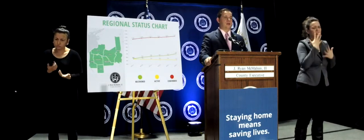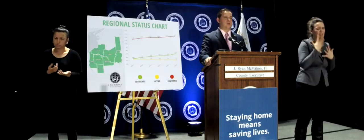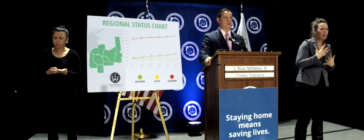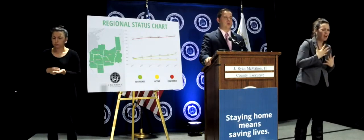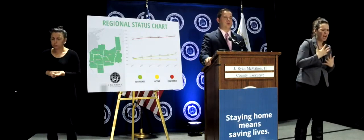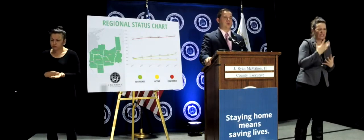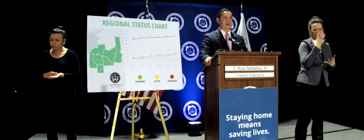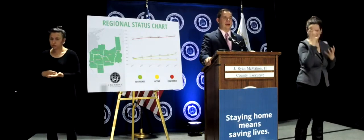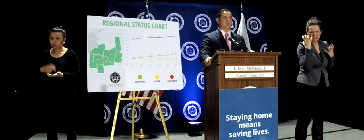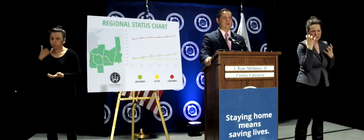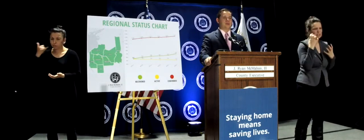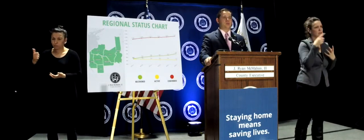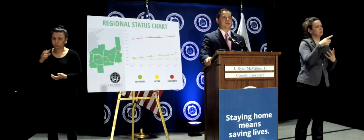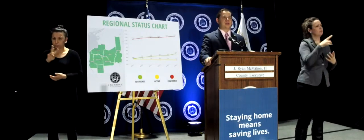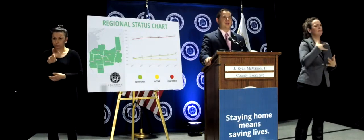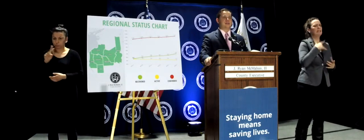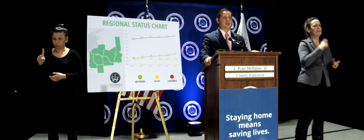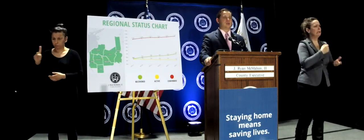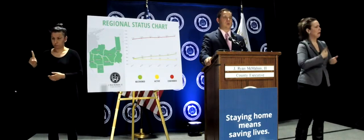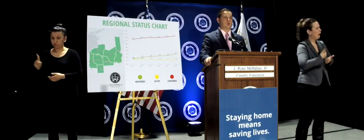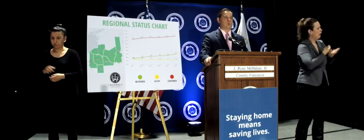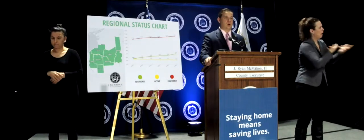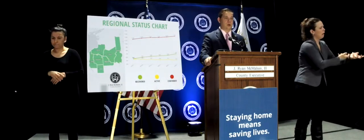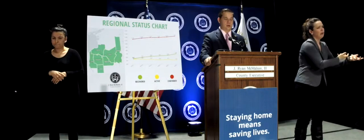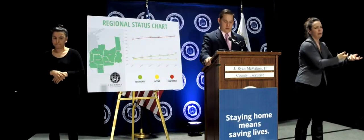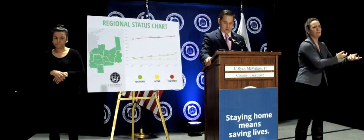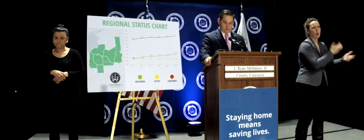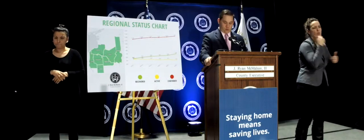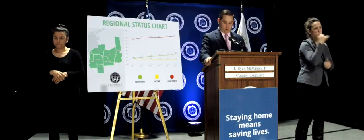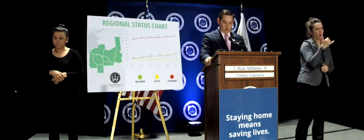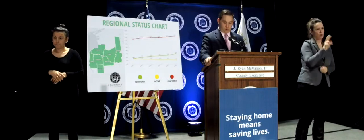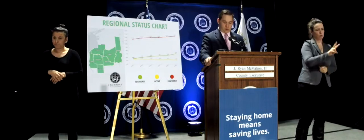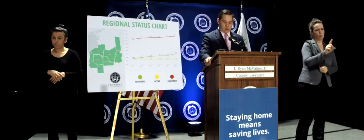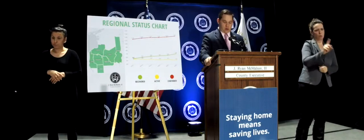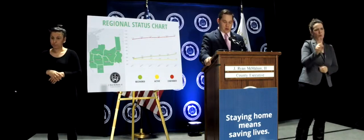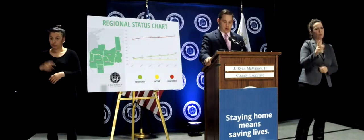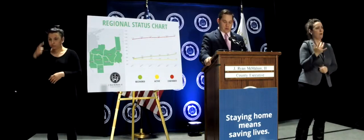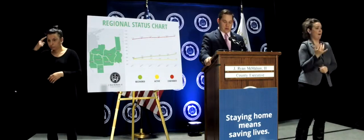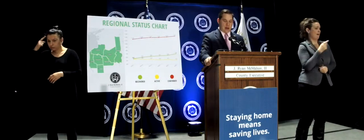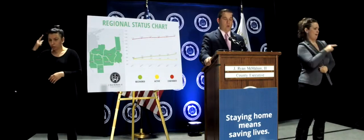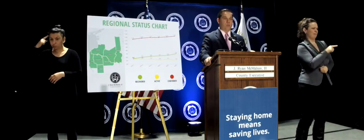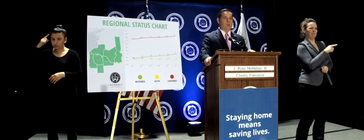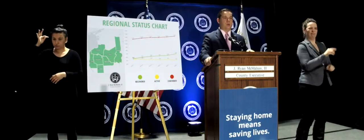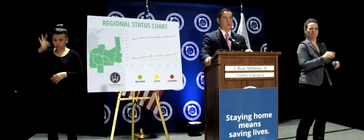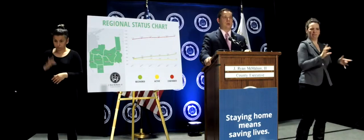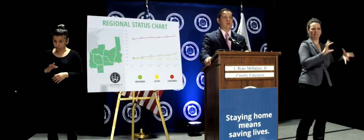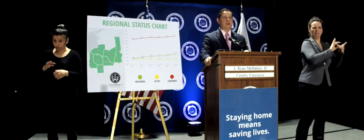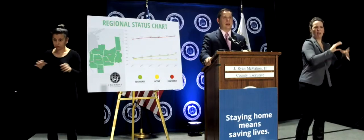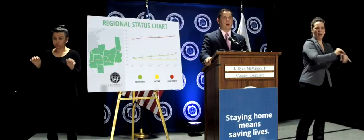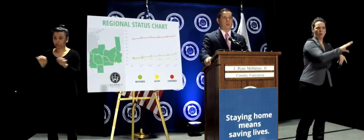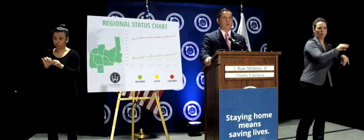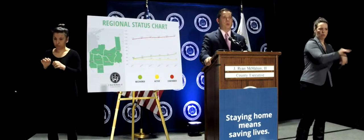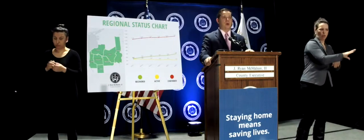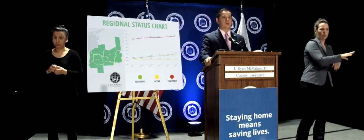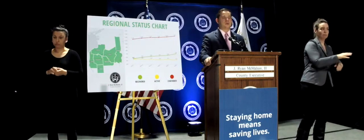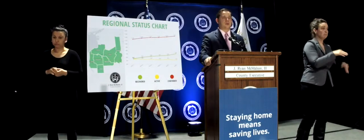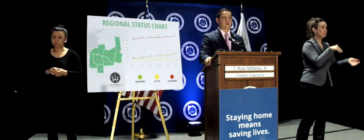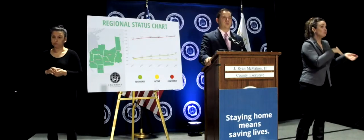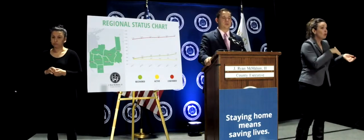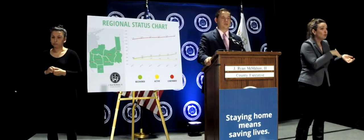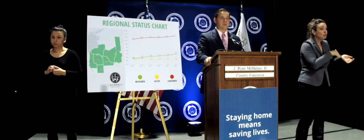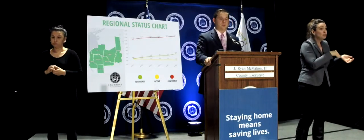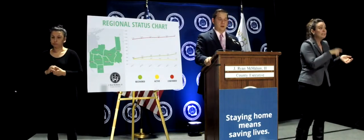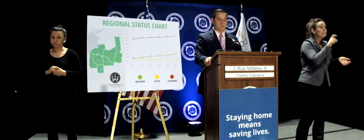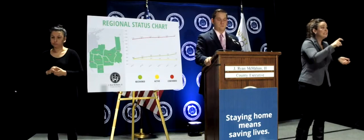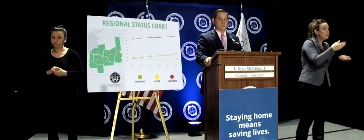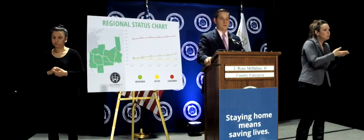everyone is going through a lot with this. Please contact 211 for help when you need help. There's nothing